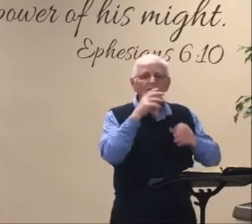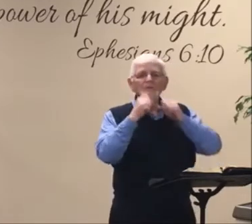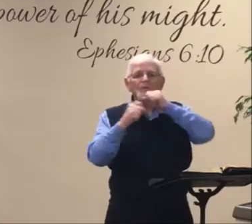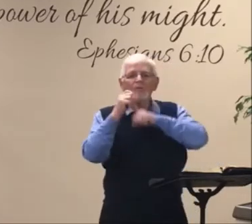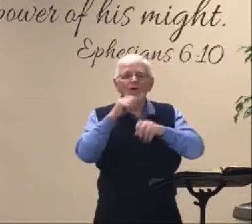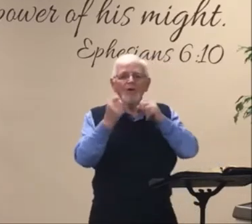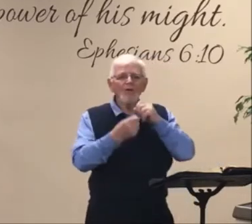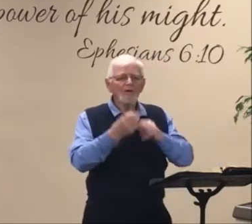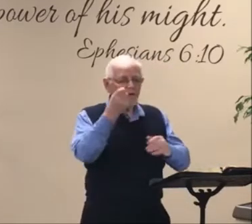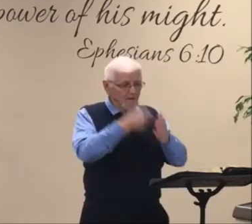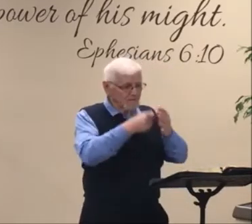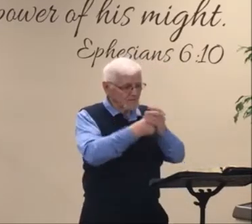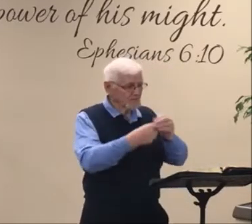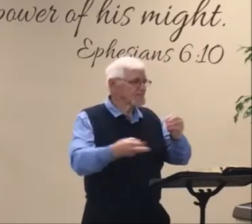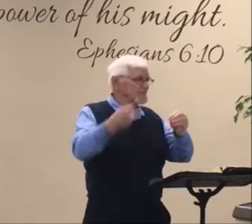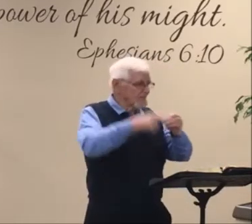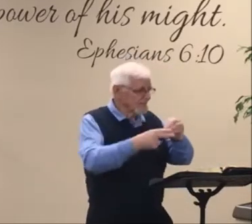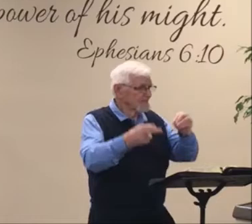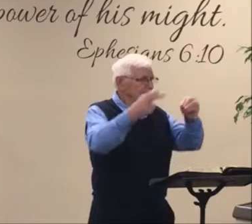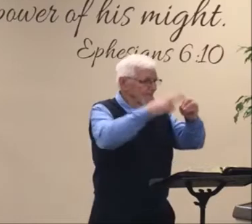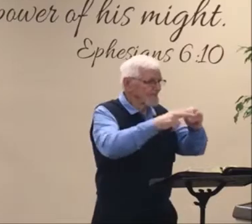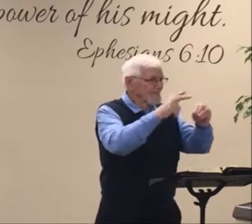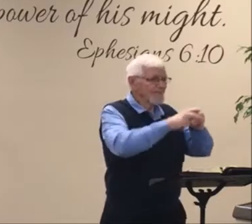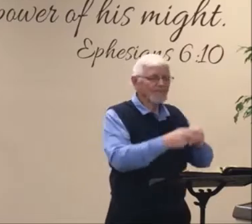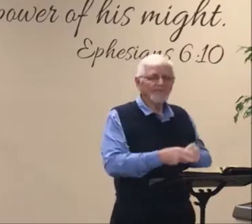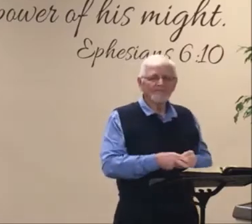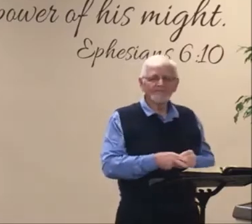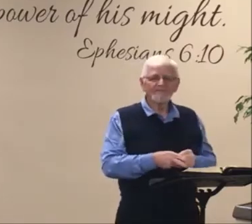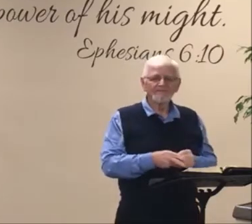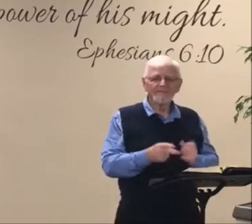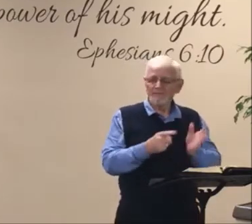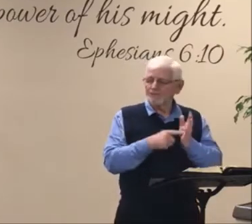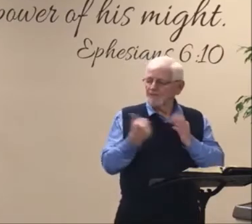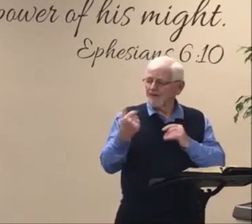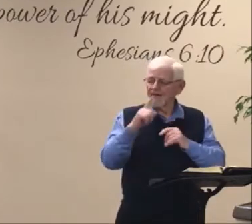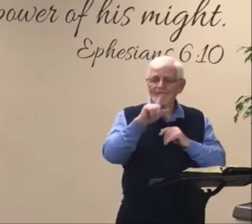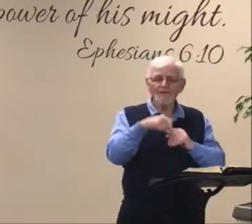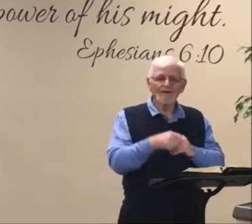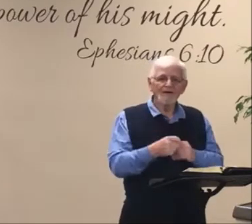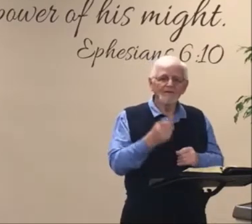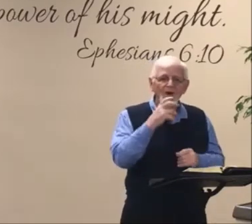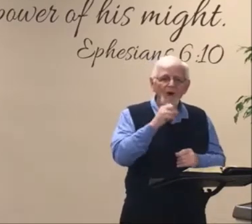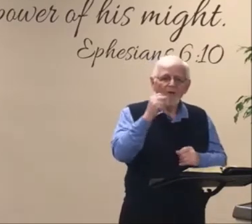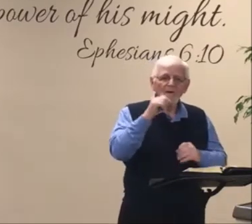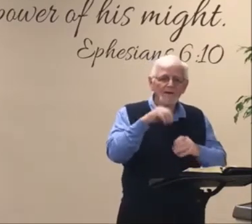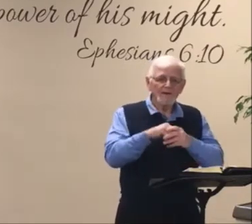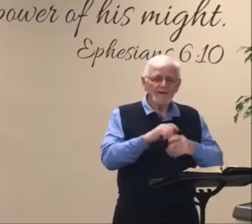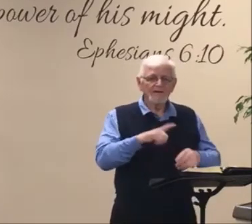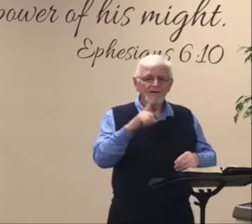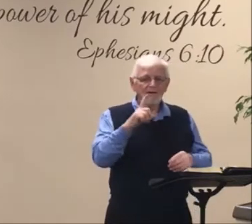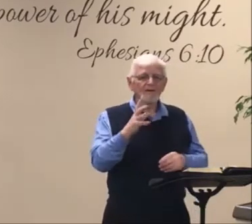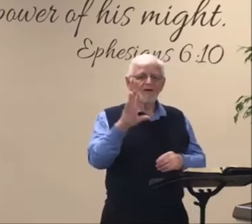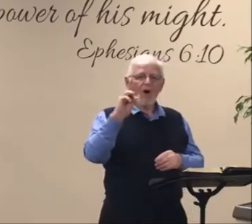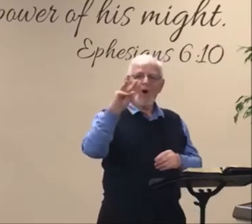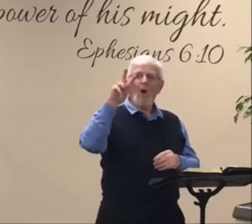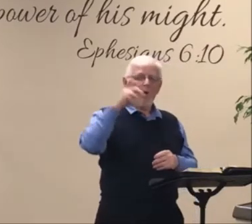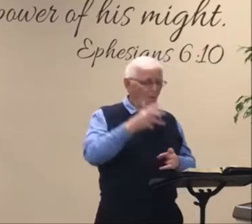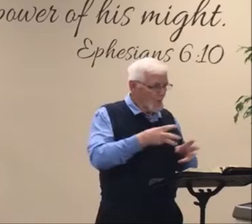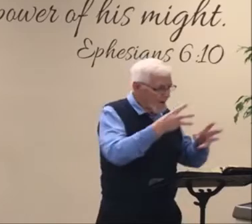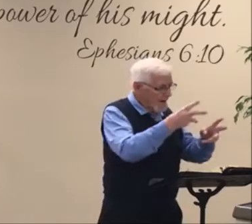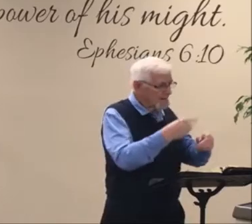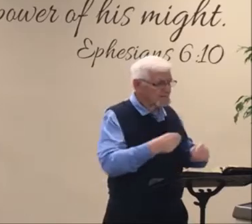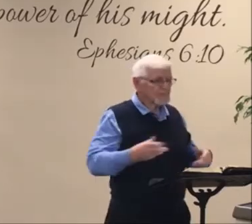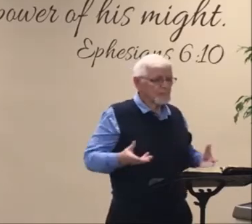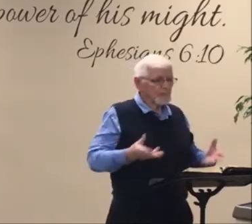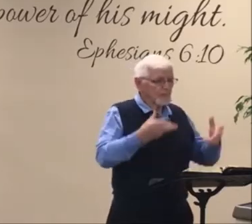give you those illustrations in a minute. But if you, if you're older in the Lord and you have gone your own way, take hope and take courage.